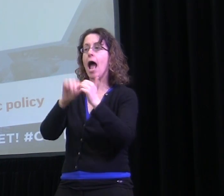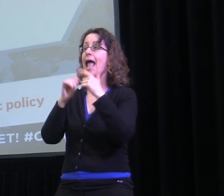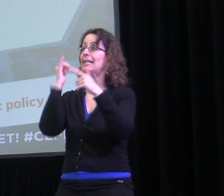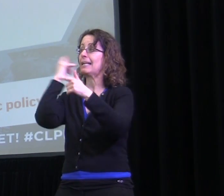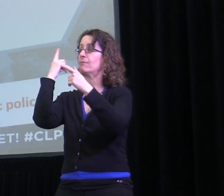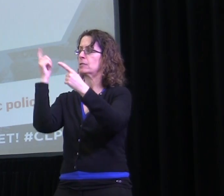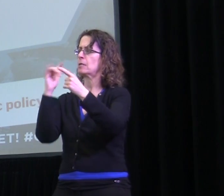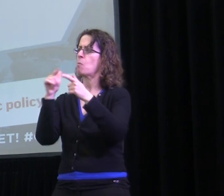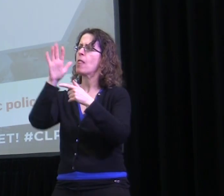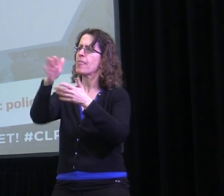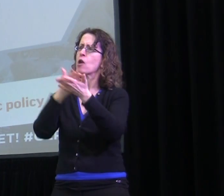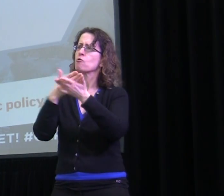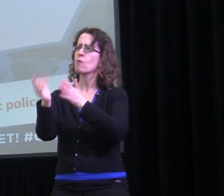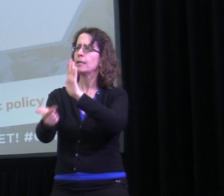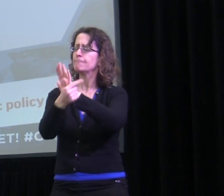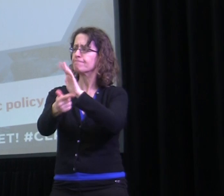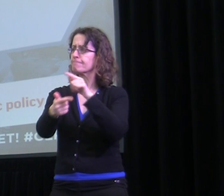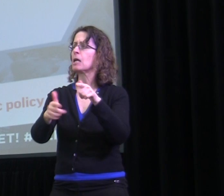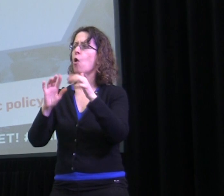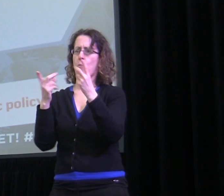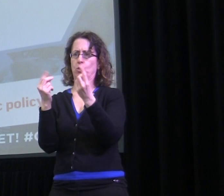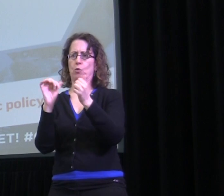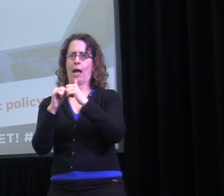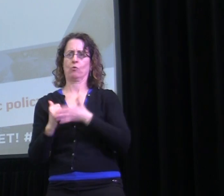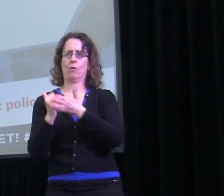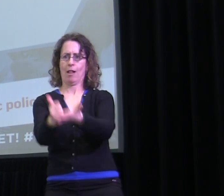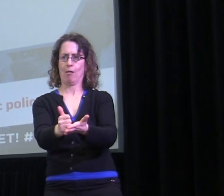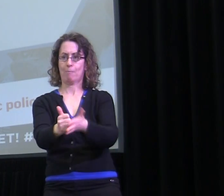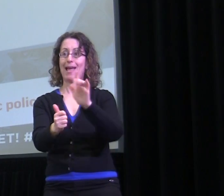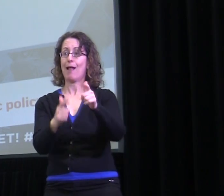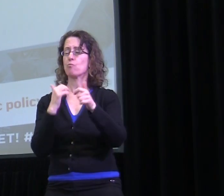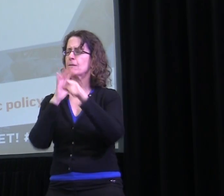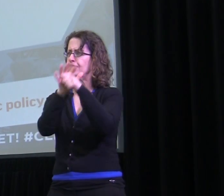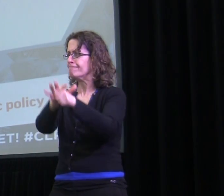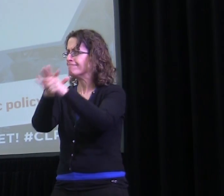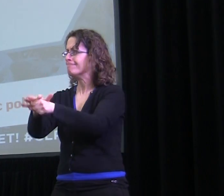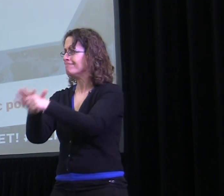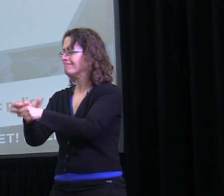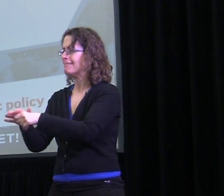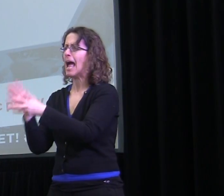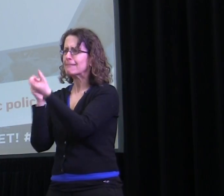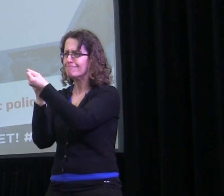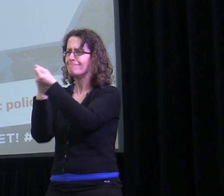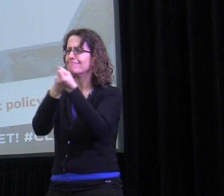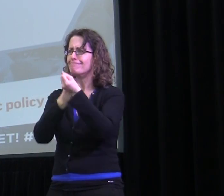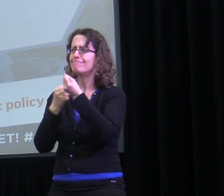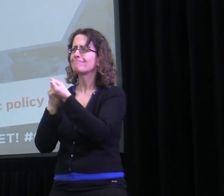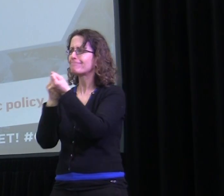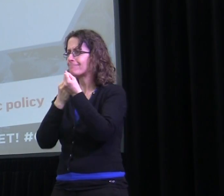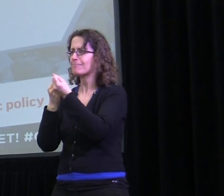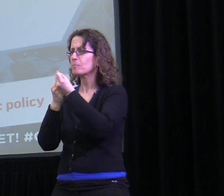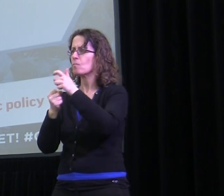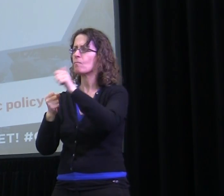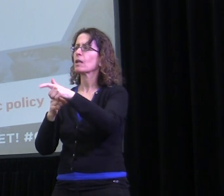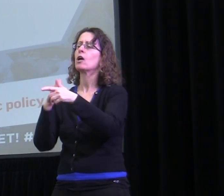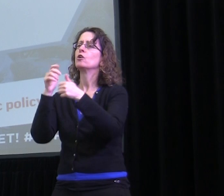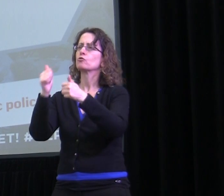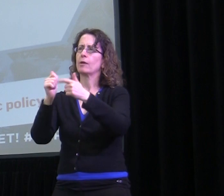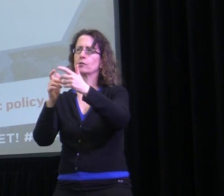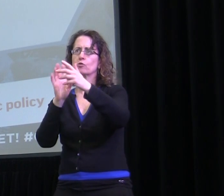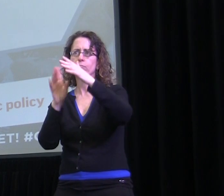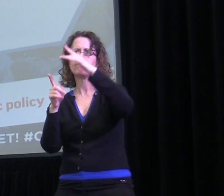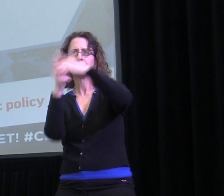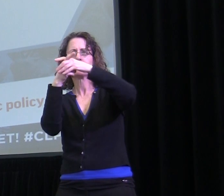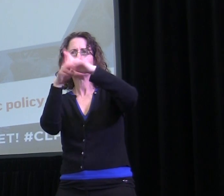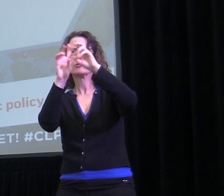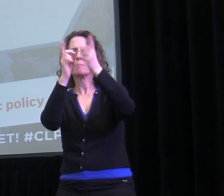violated. It's to put constant pressure on advocates who passed this bill to use their power now to continue to put pressure on the Department of Corrections,